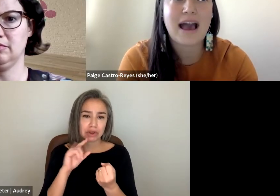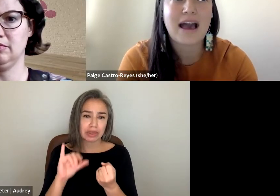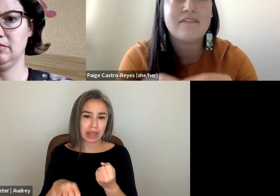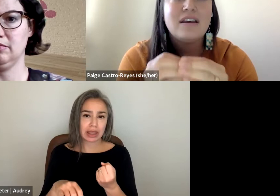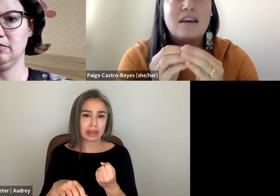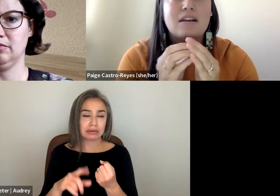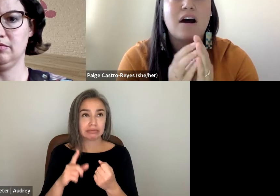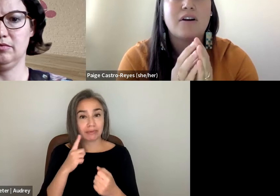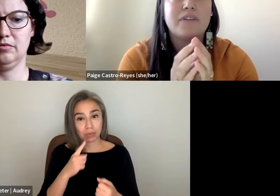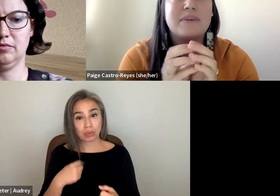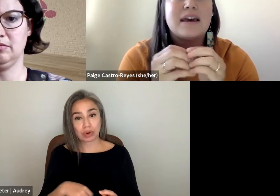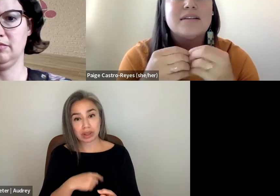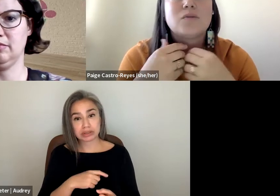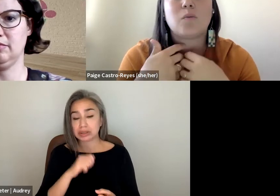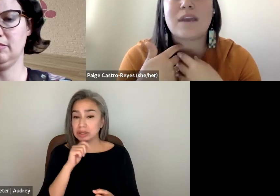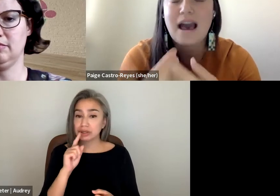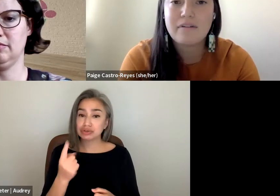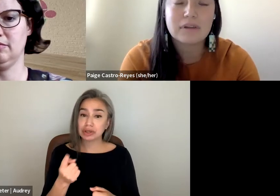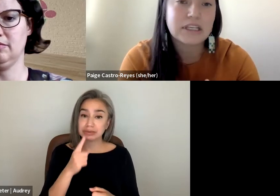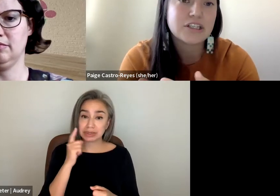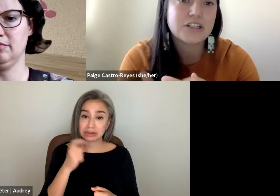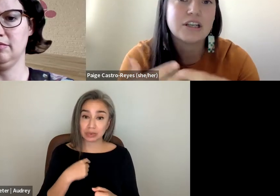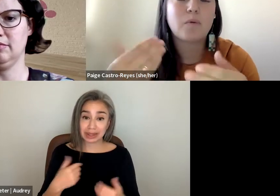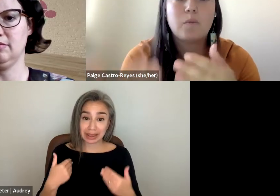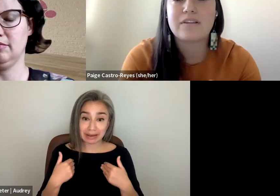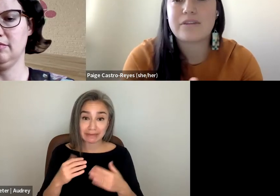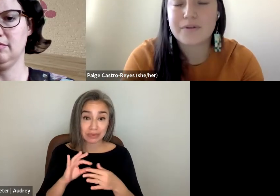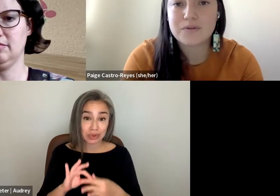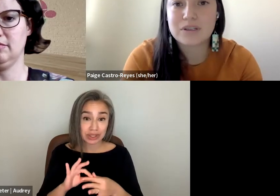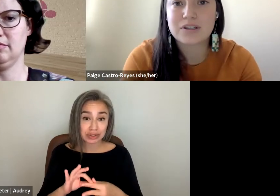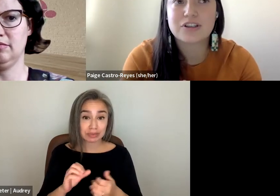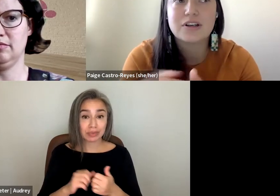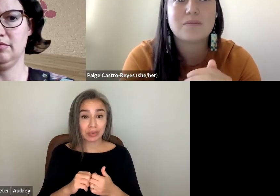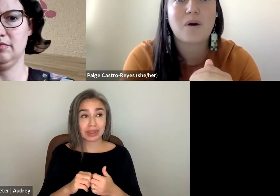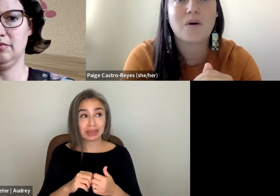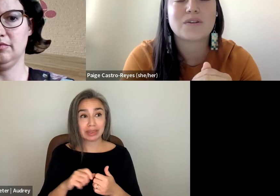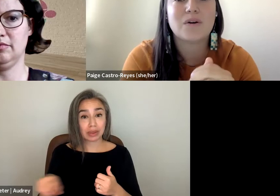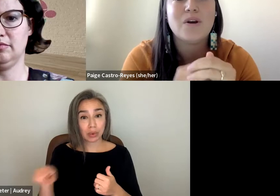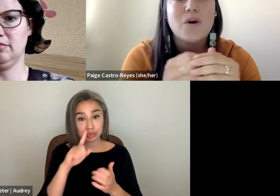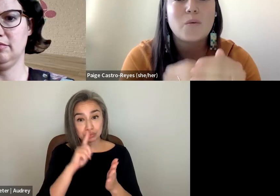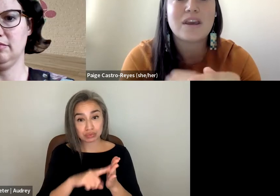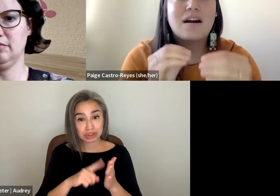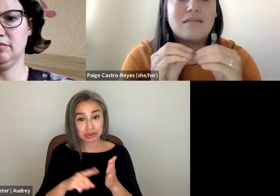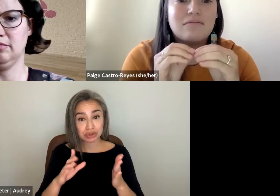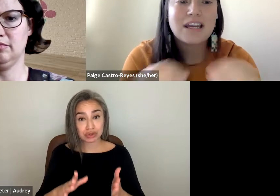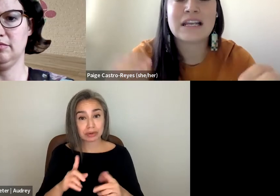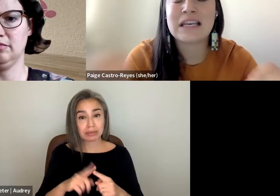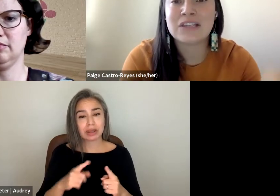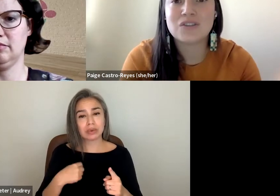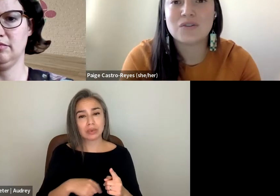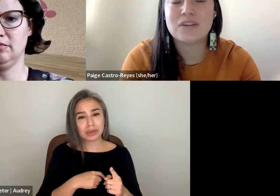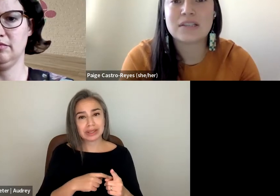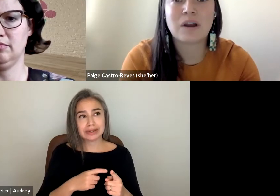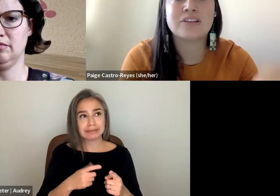on our behalf, not only because we have a relationship with those researchers, but also we are